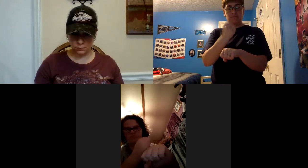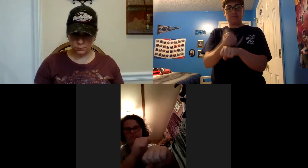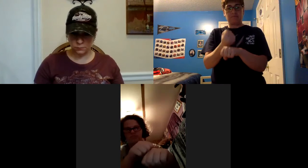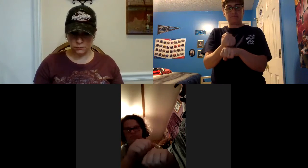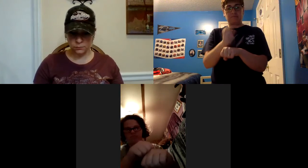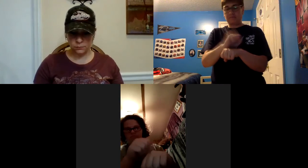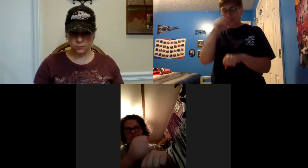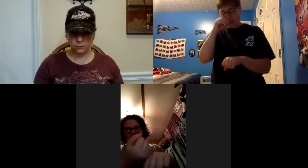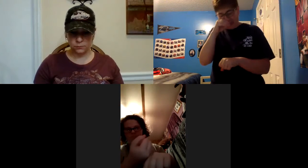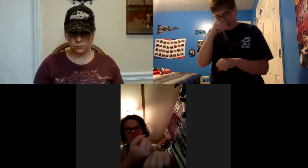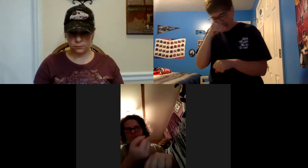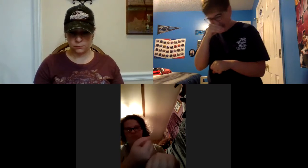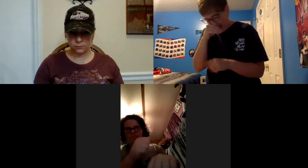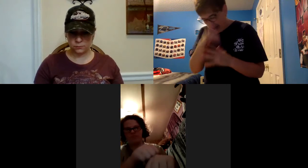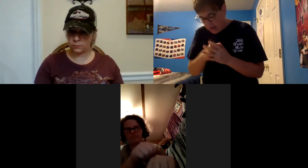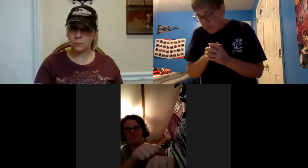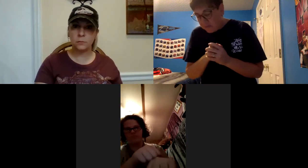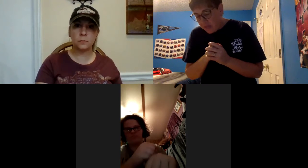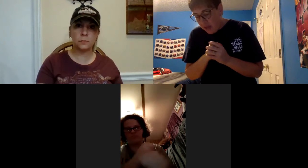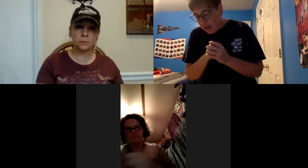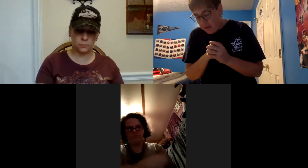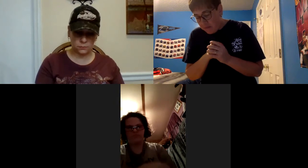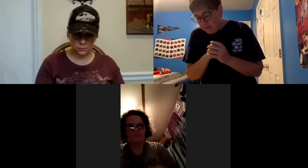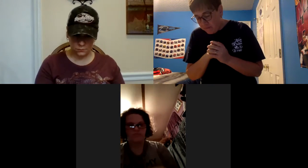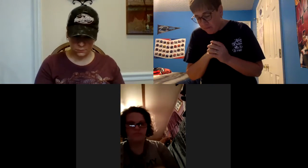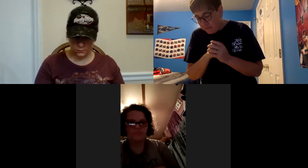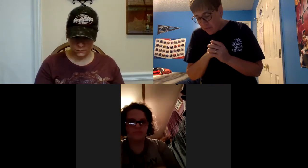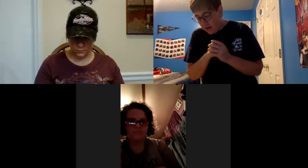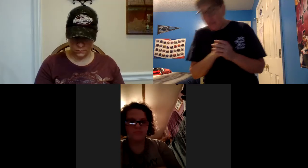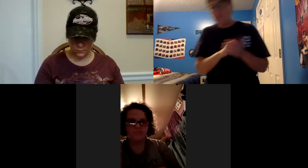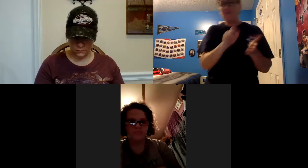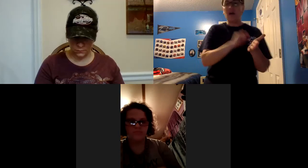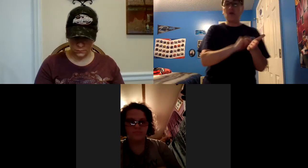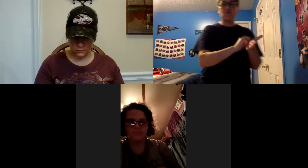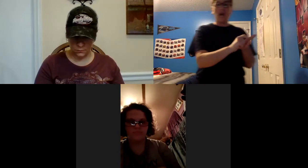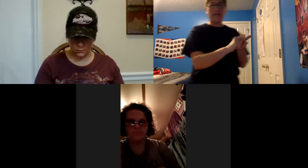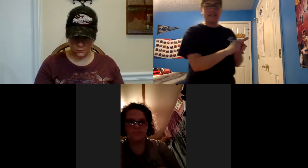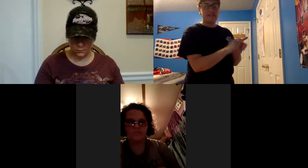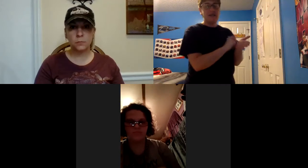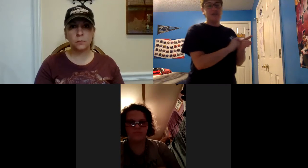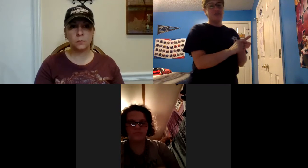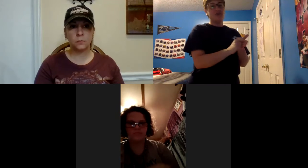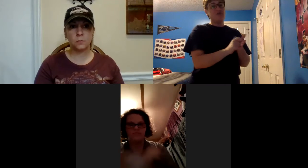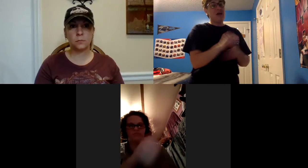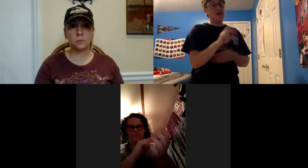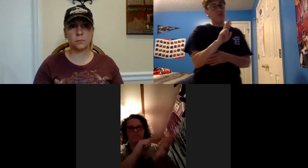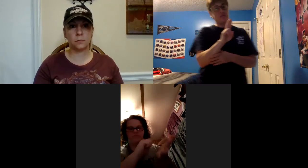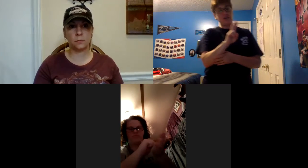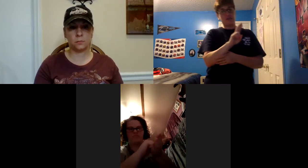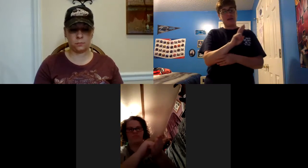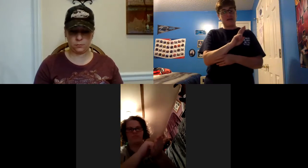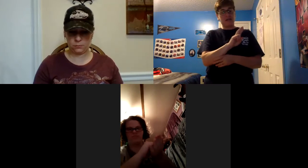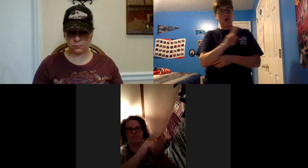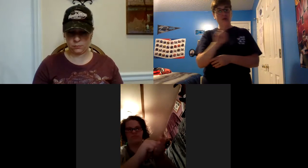Yeah. Oh, it goes. All right, and then we've got right. So we just